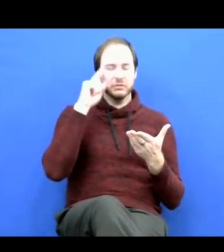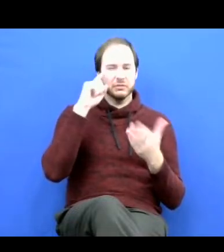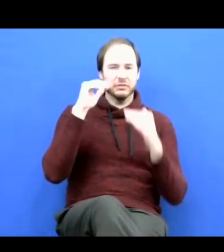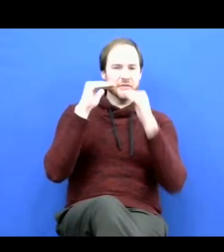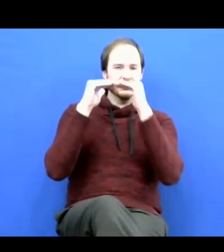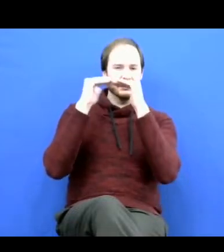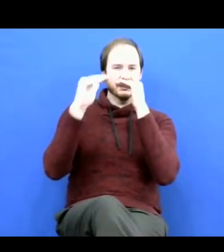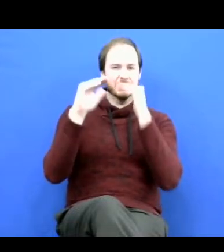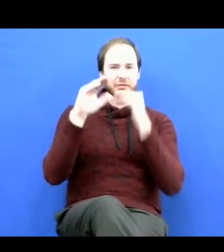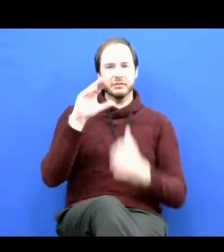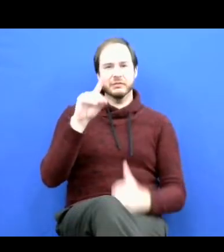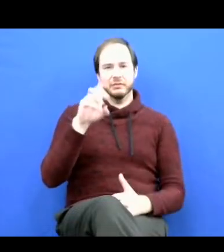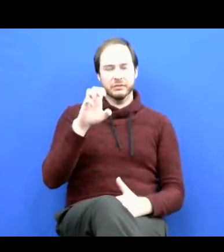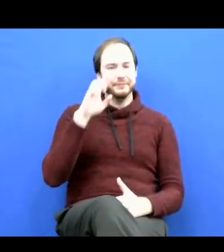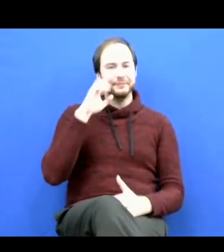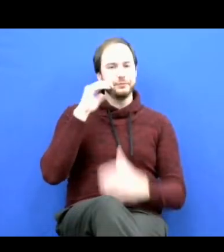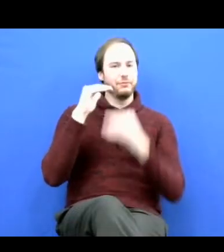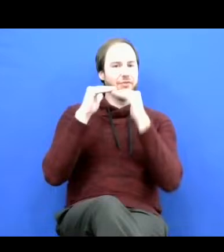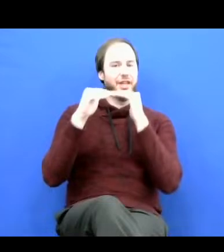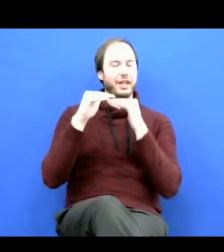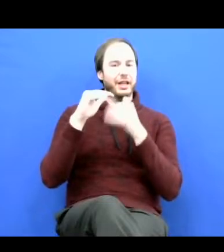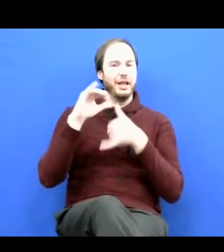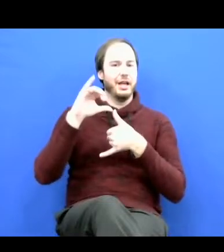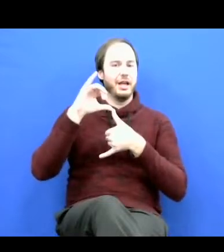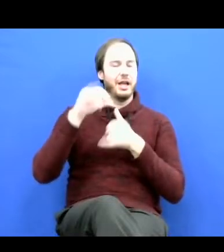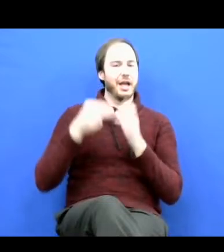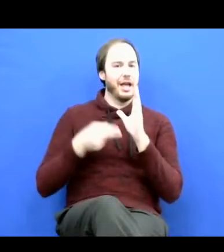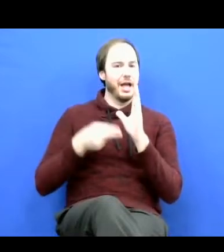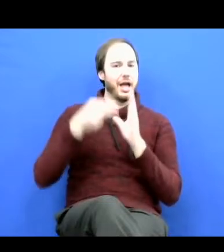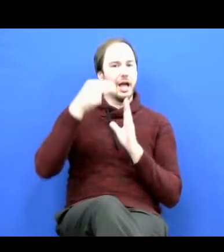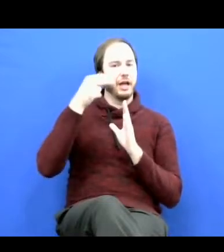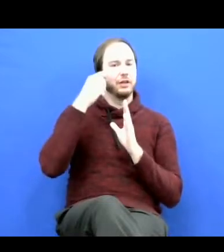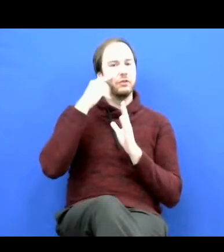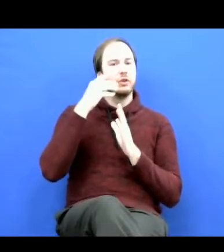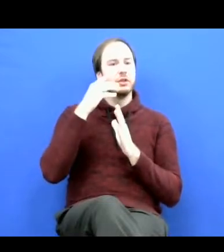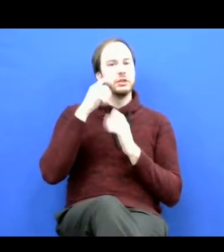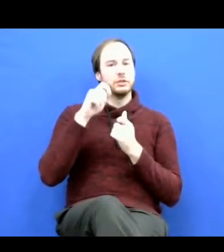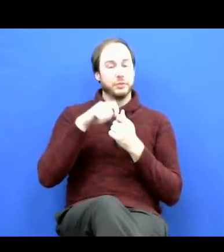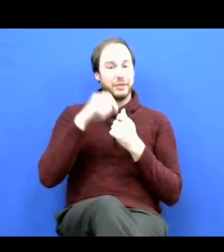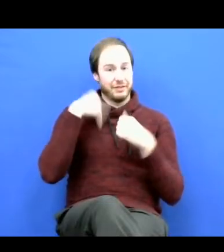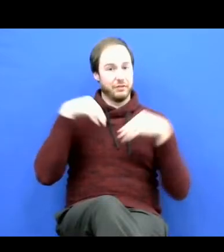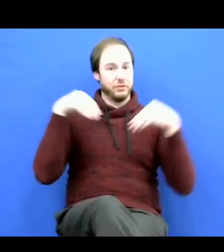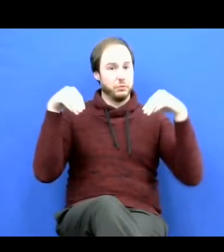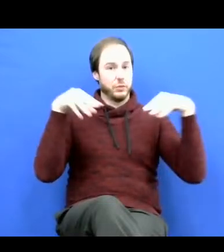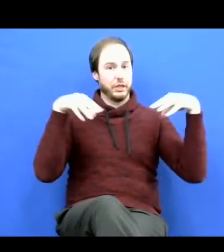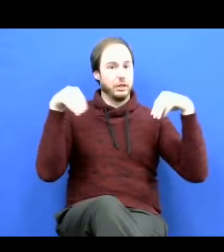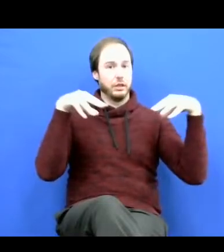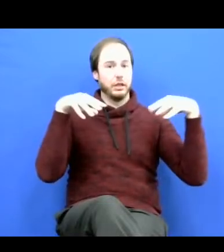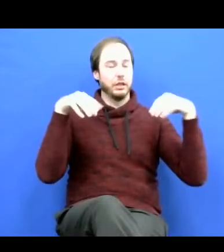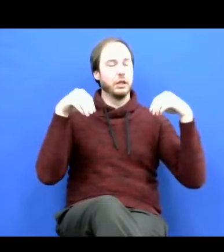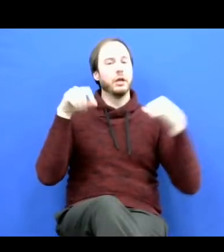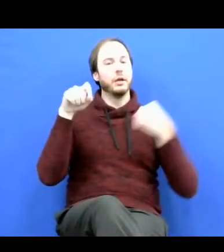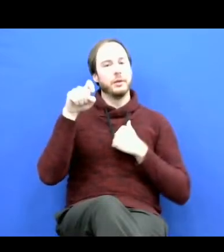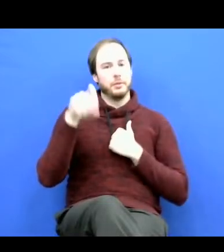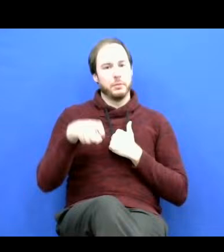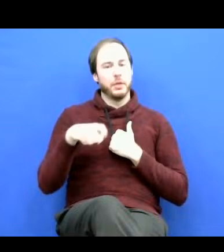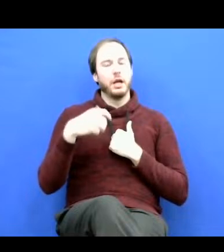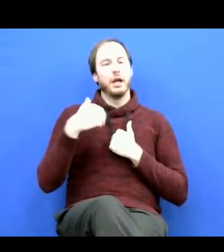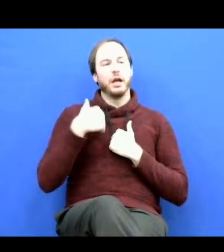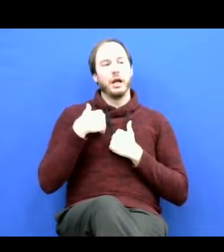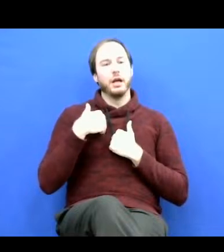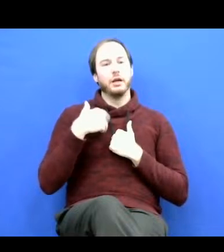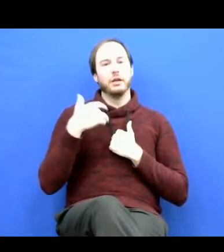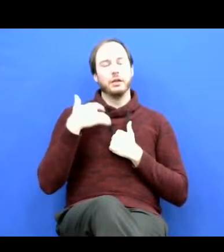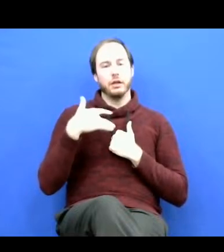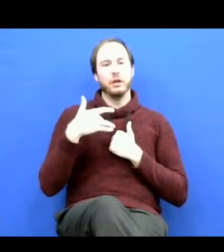codes or ceiling heights, when you get to commercial properties, especially if they're sprinklered, you have to have typically